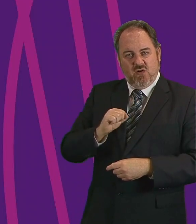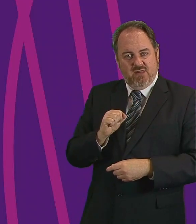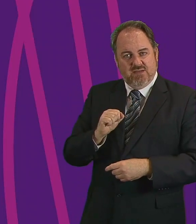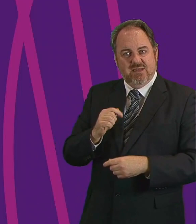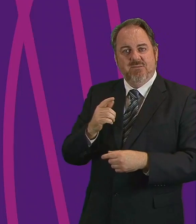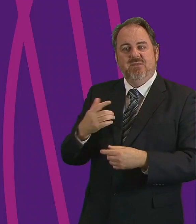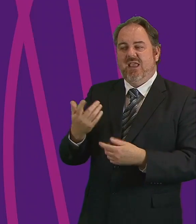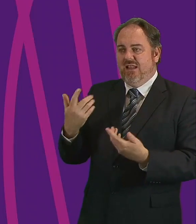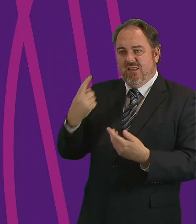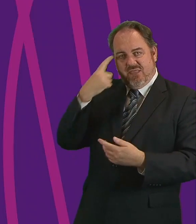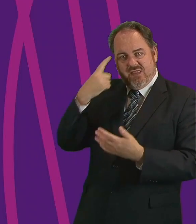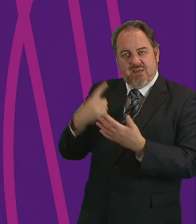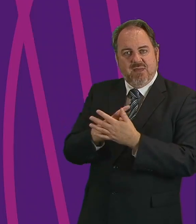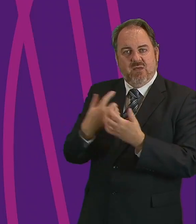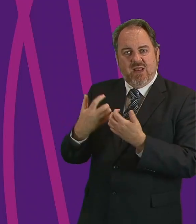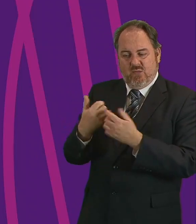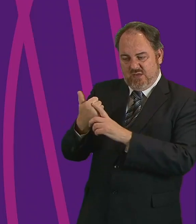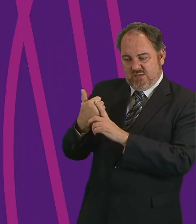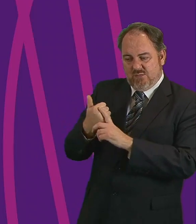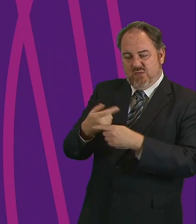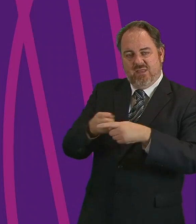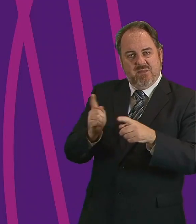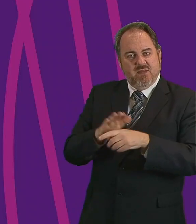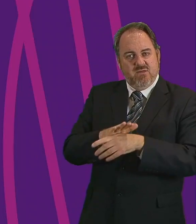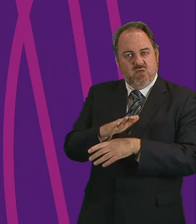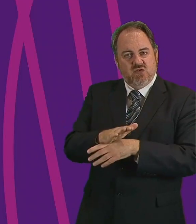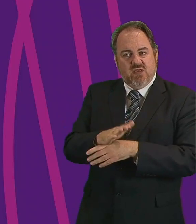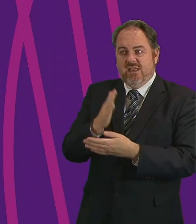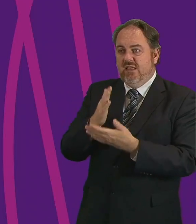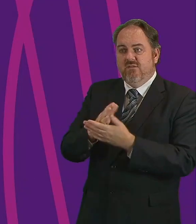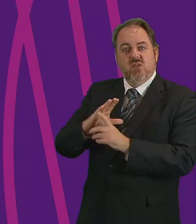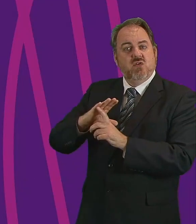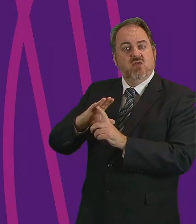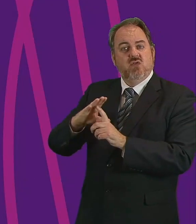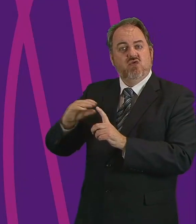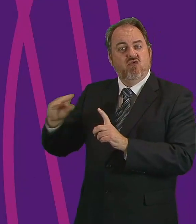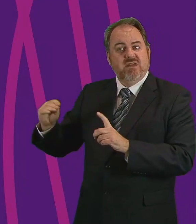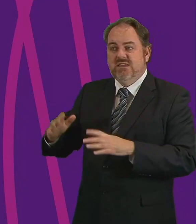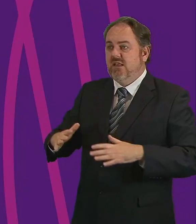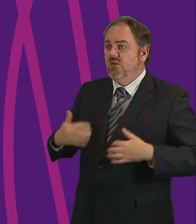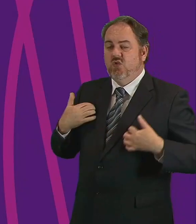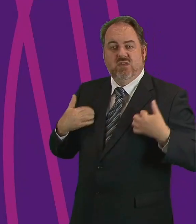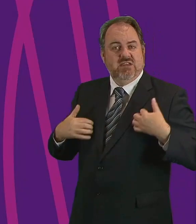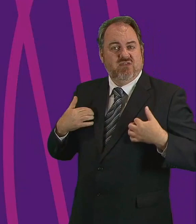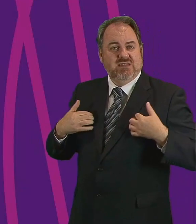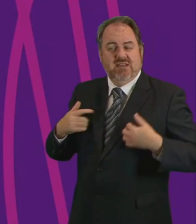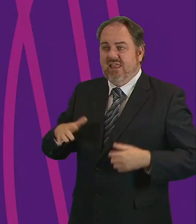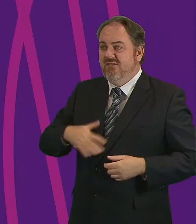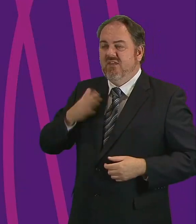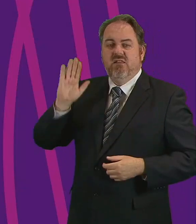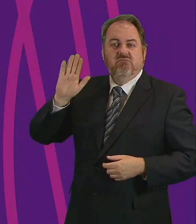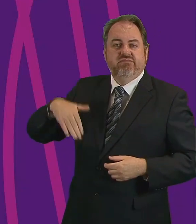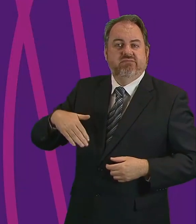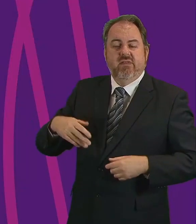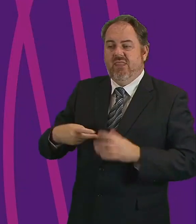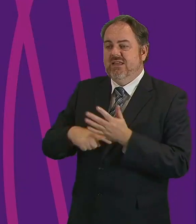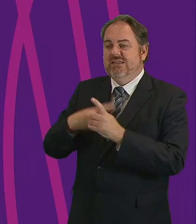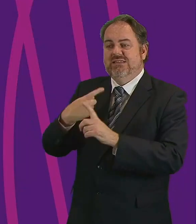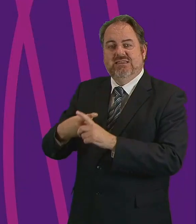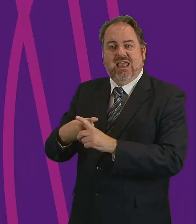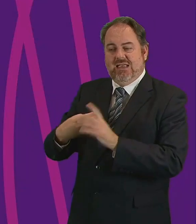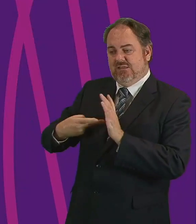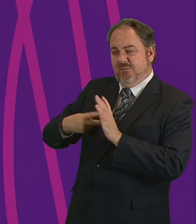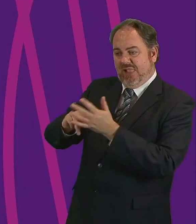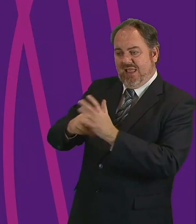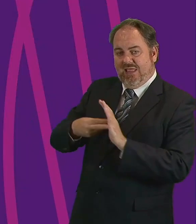we move forward. And if the Tories don't want to consider that the fiscal framework needs to be amended, if they think the fiscal framework